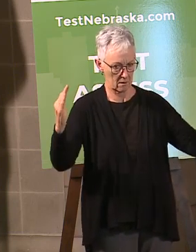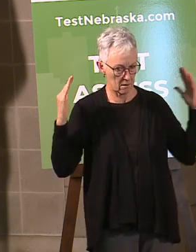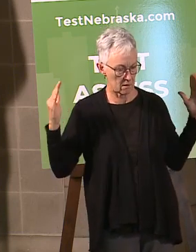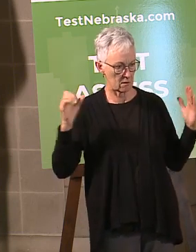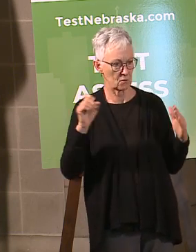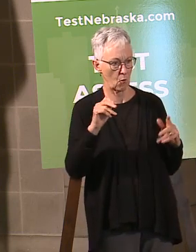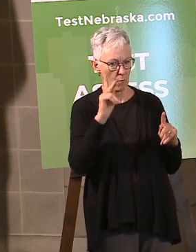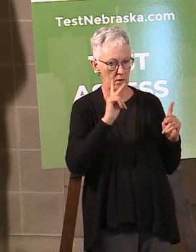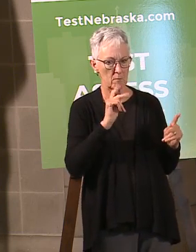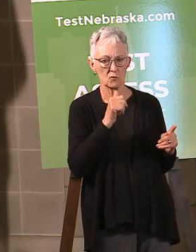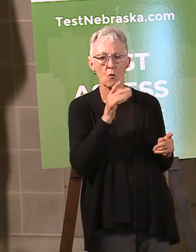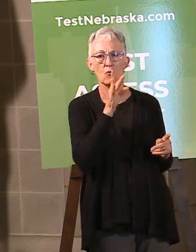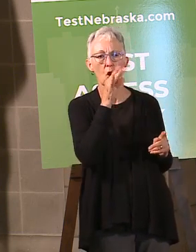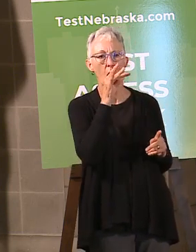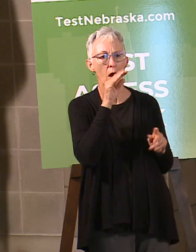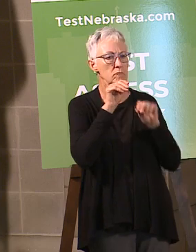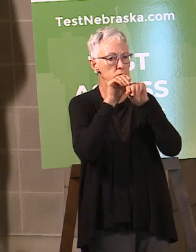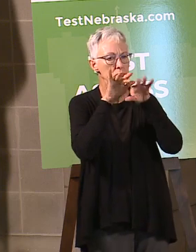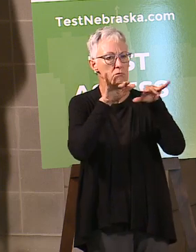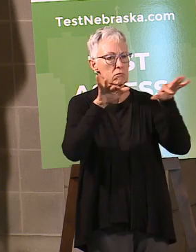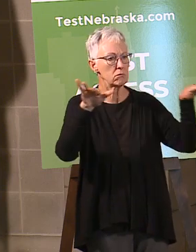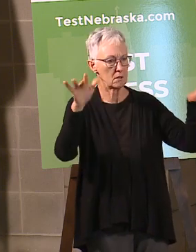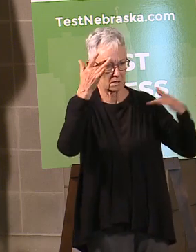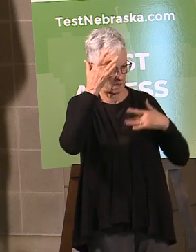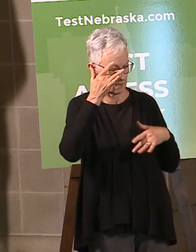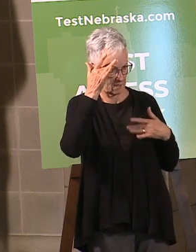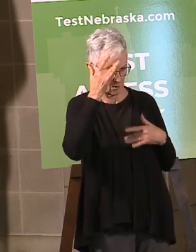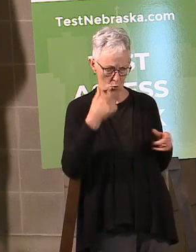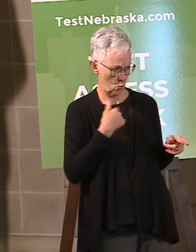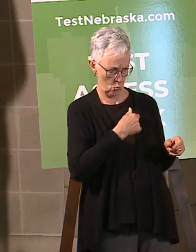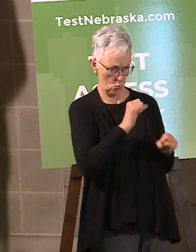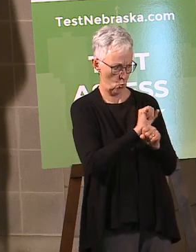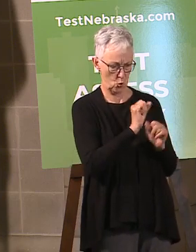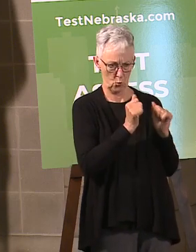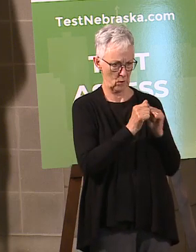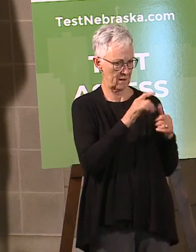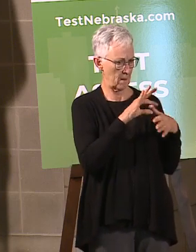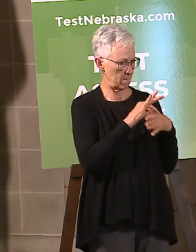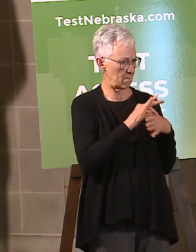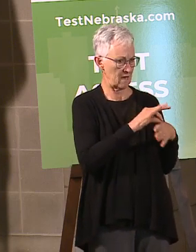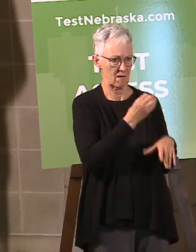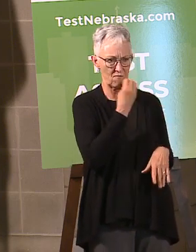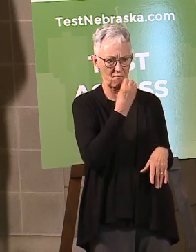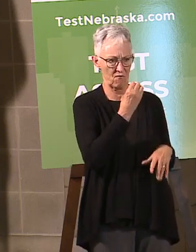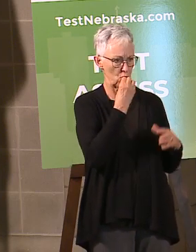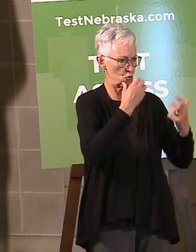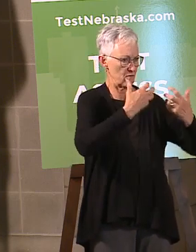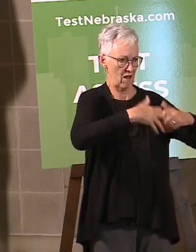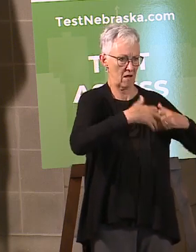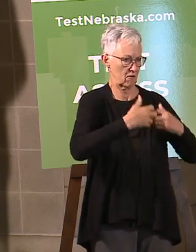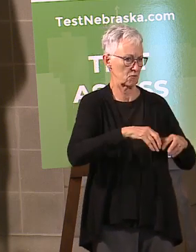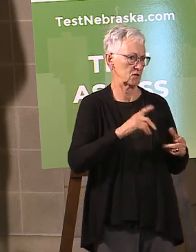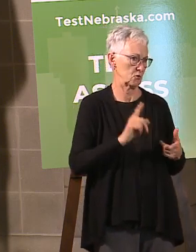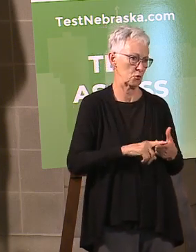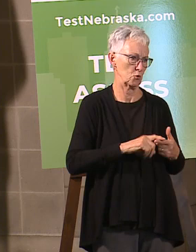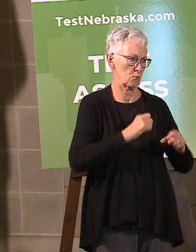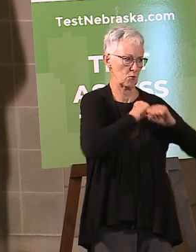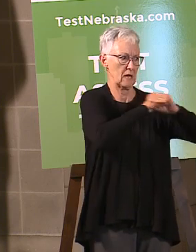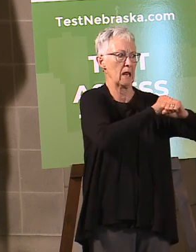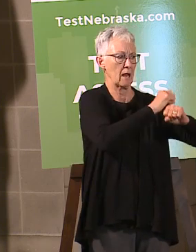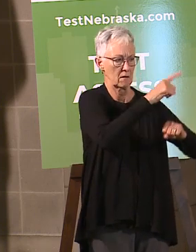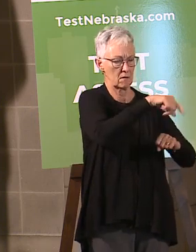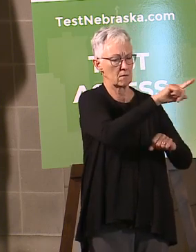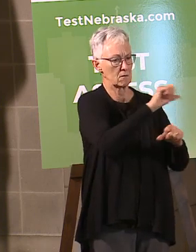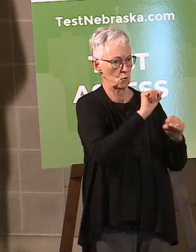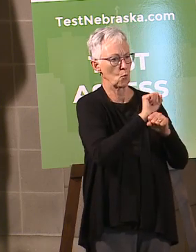distance and be able to put those steps in place to be able to help with worker health and safety. So there's a lot of things we've